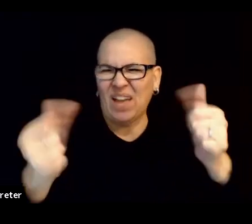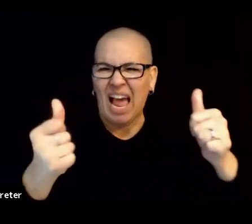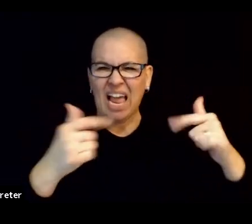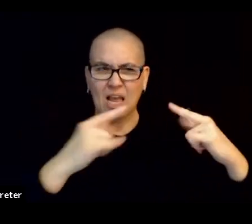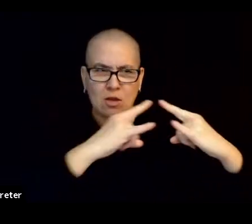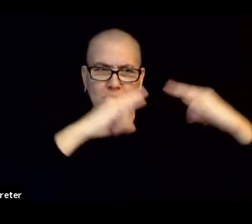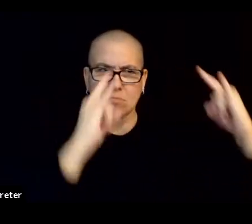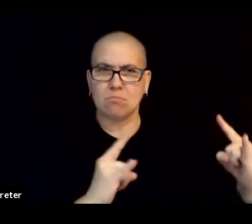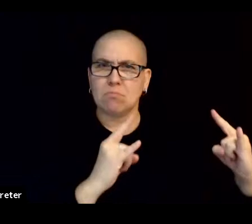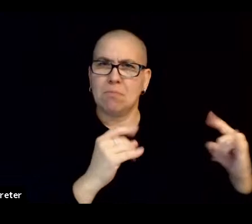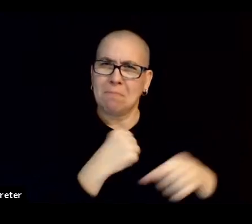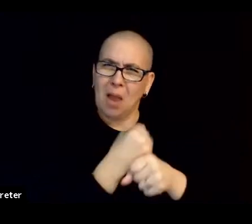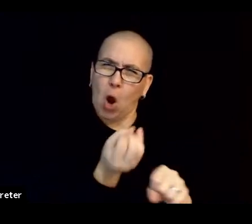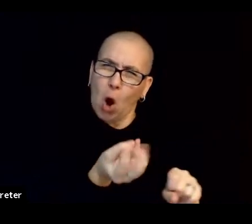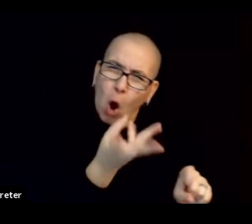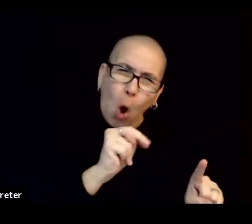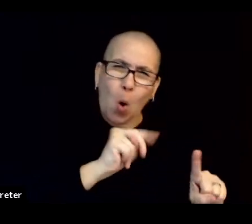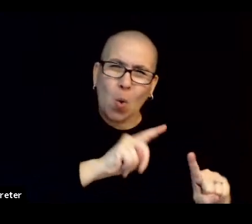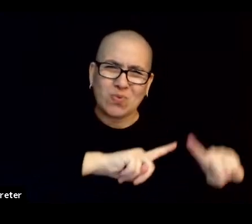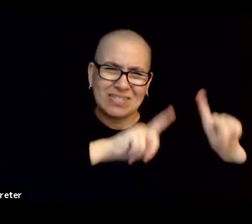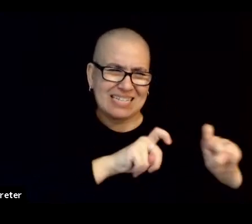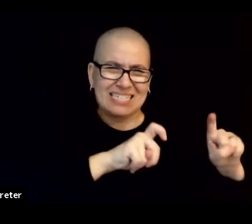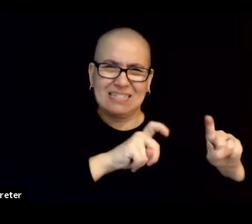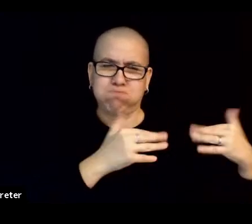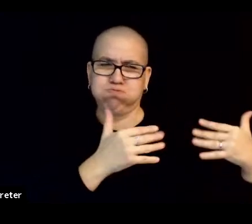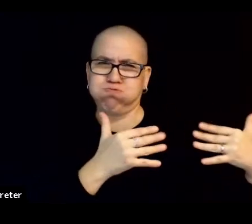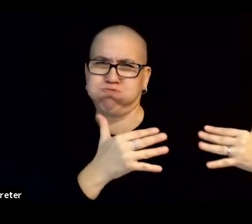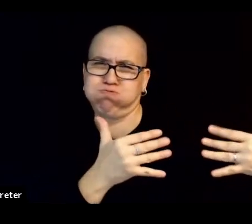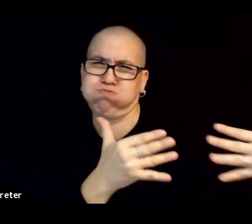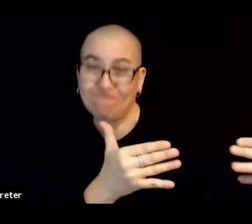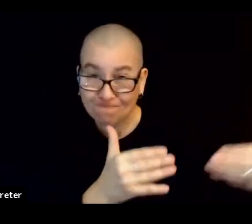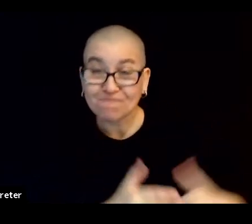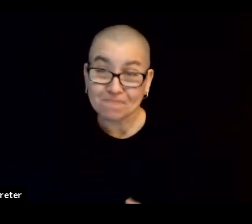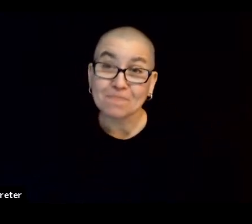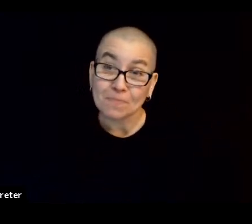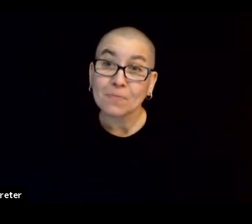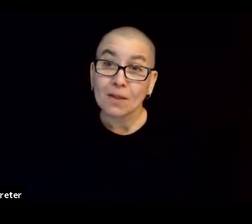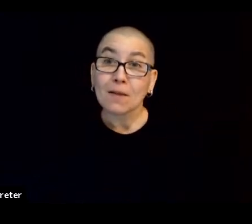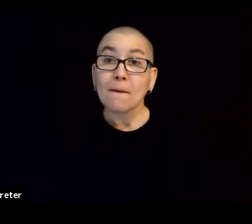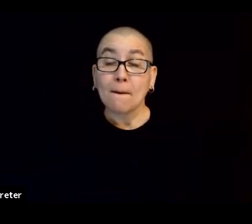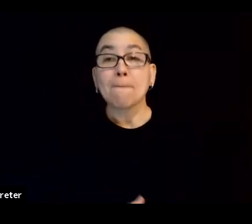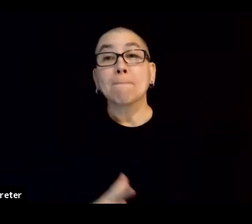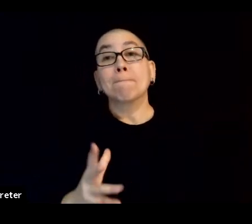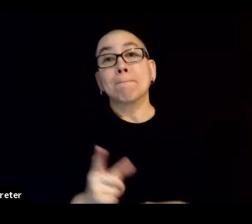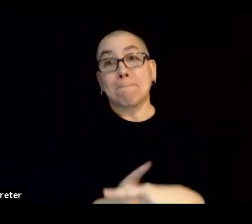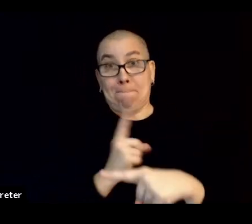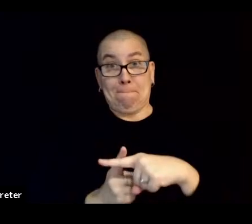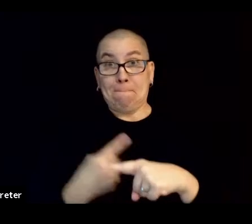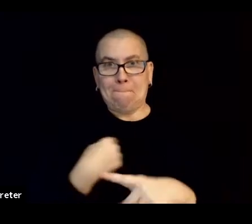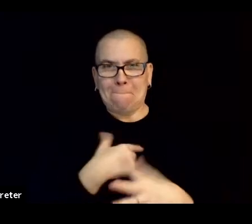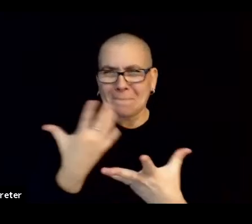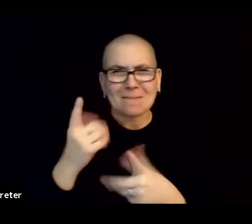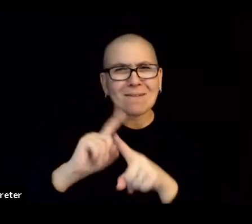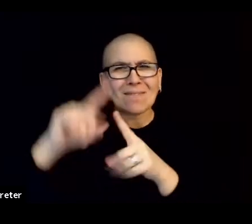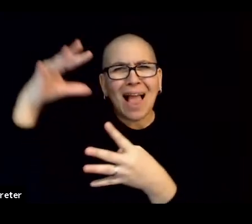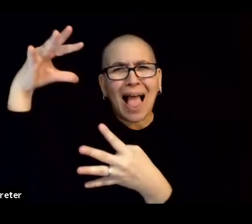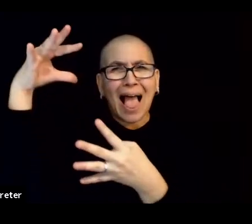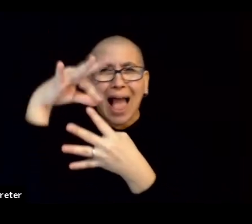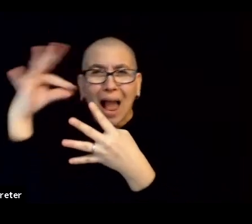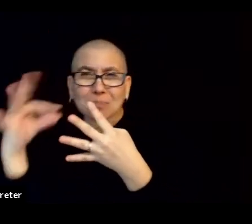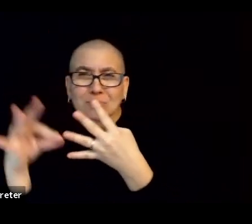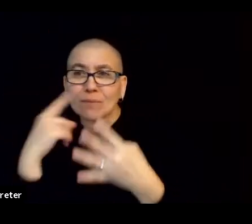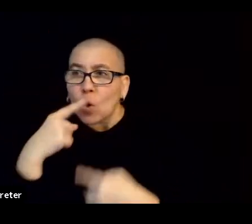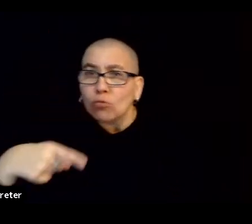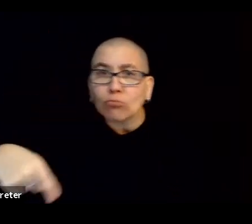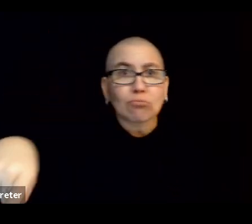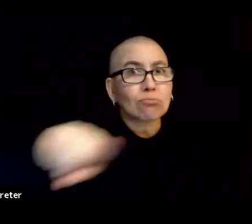new options for Minnesotans to be able to schedule a vaccine through a number of different distribution channels. So please keep an eye on